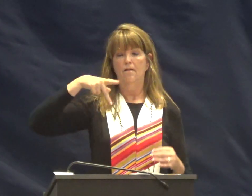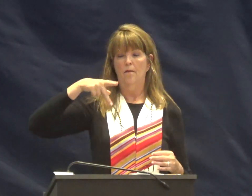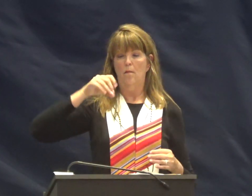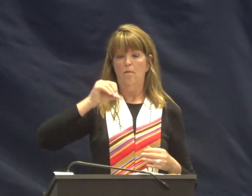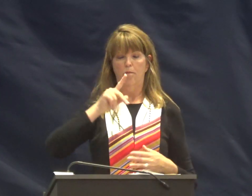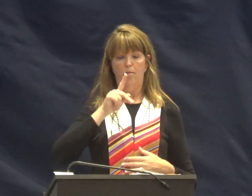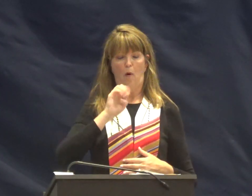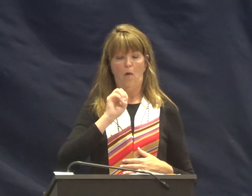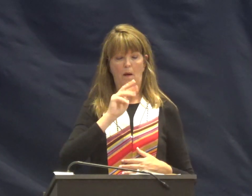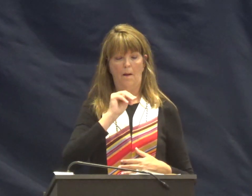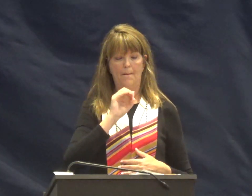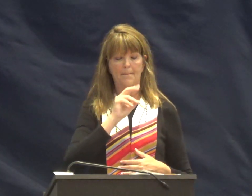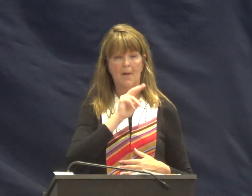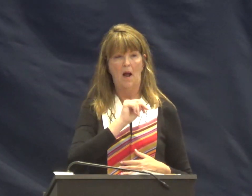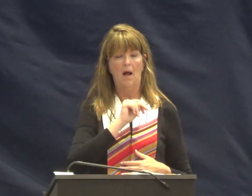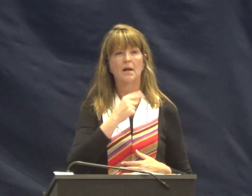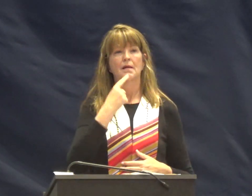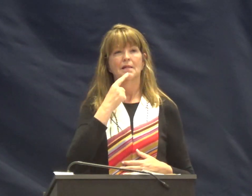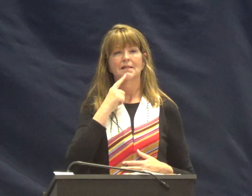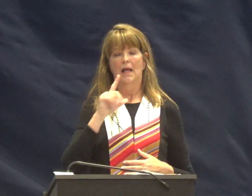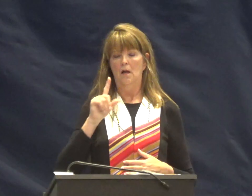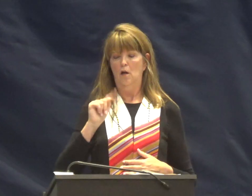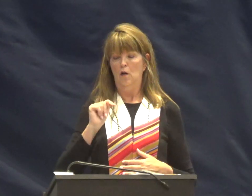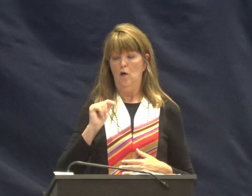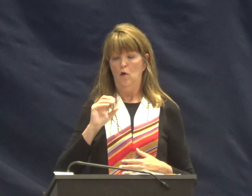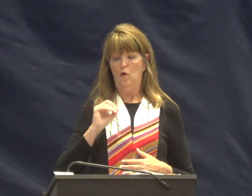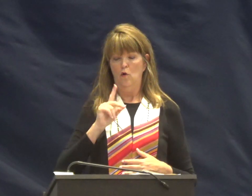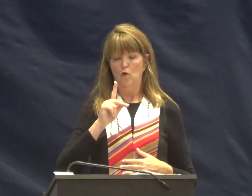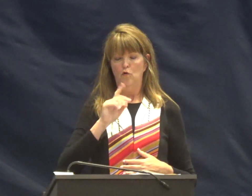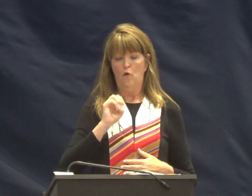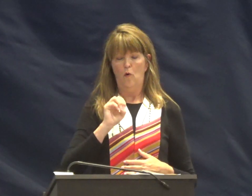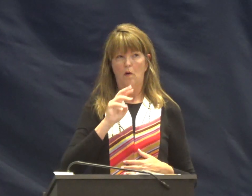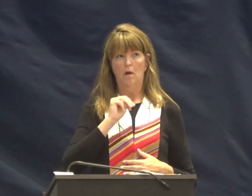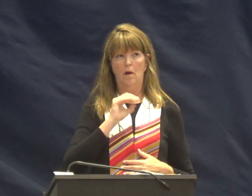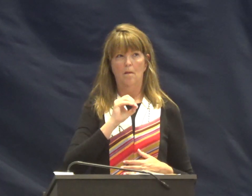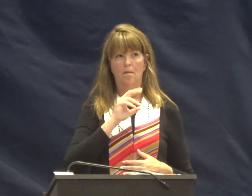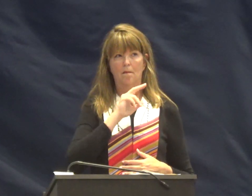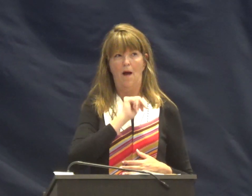is not Pokemon. It says Tokimon.